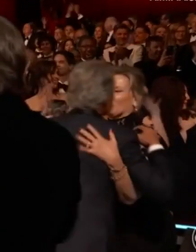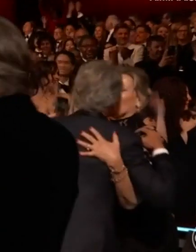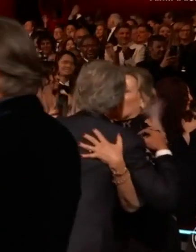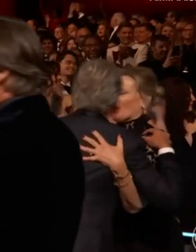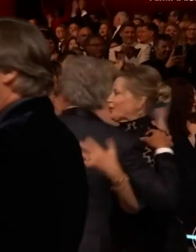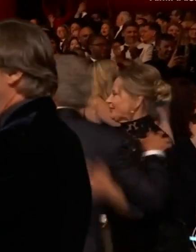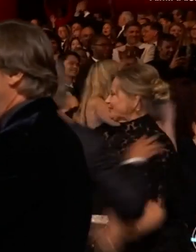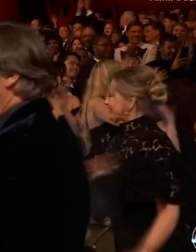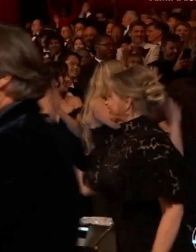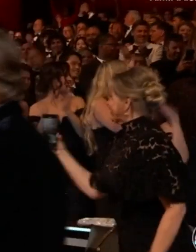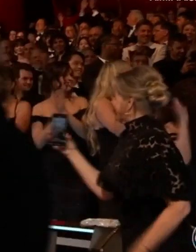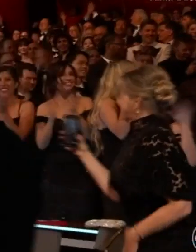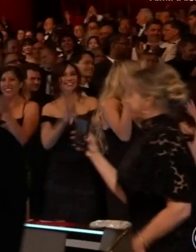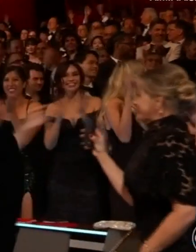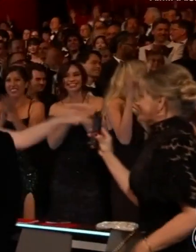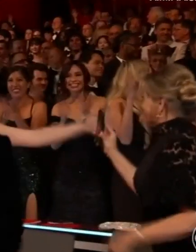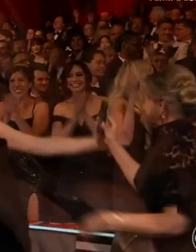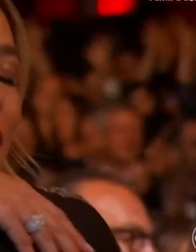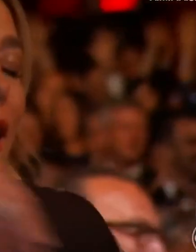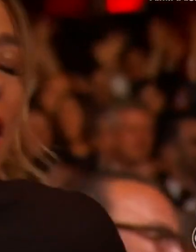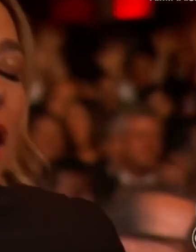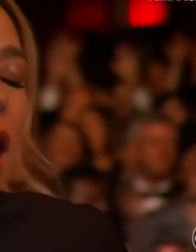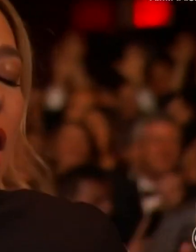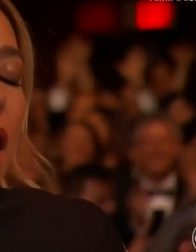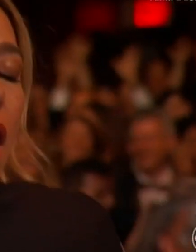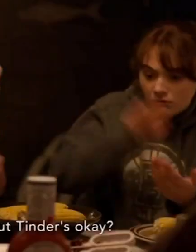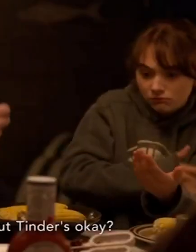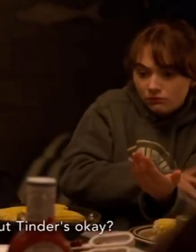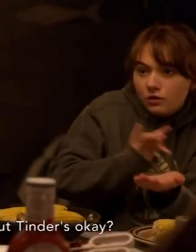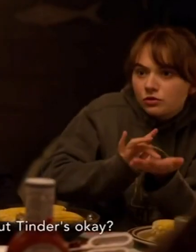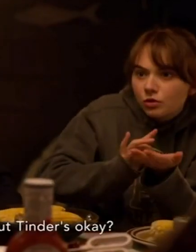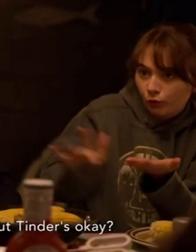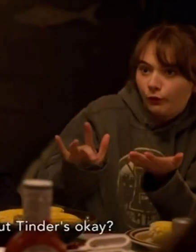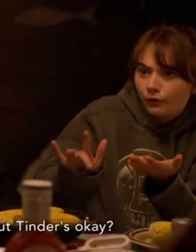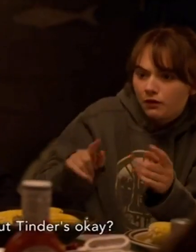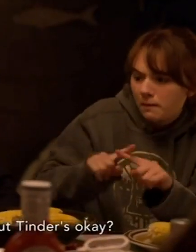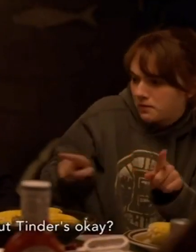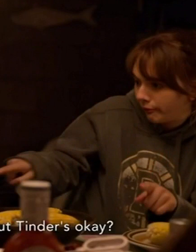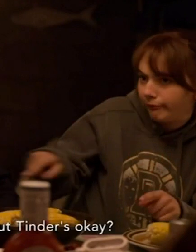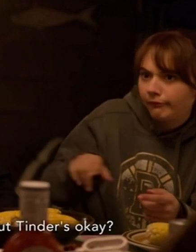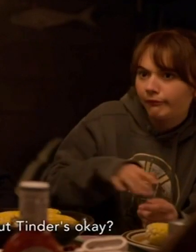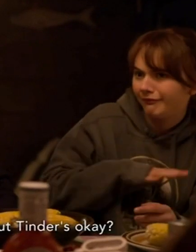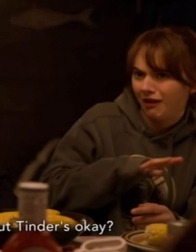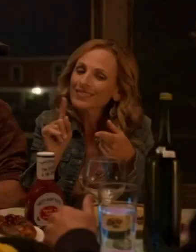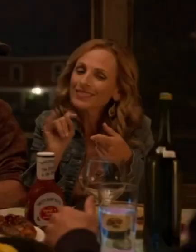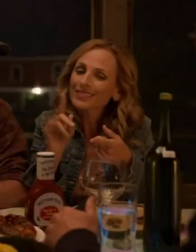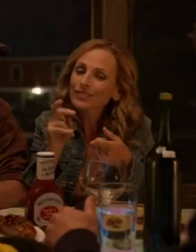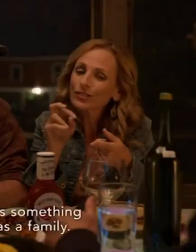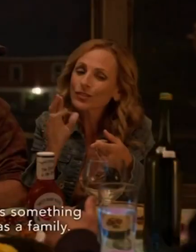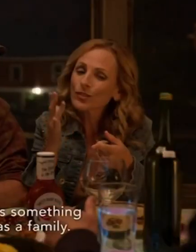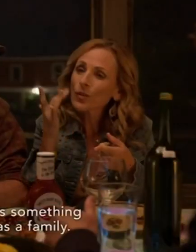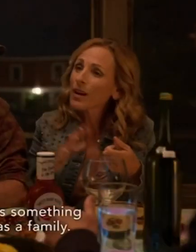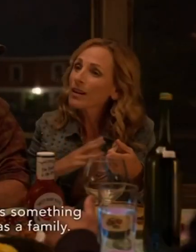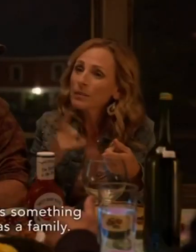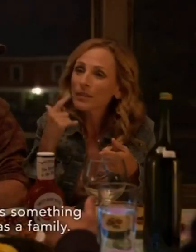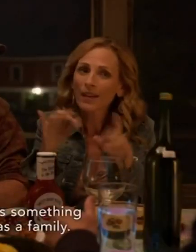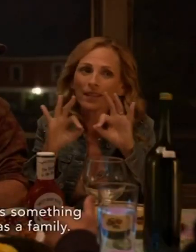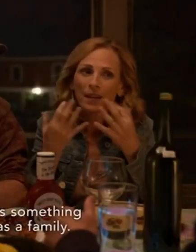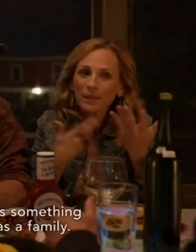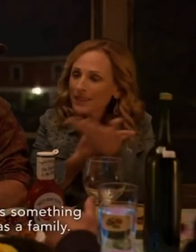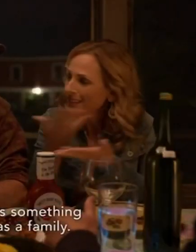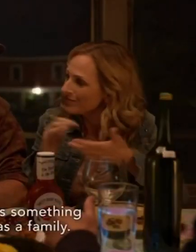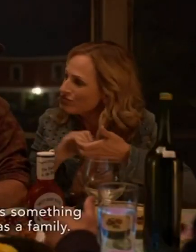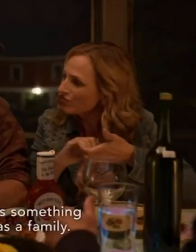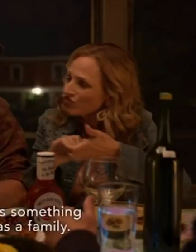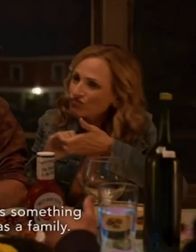Coetzer's Performance, and the big award, Best Picture. It's about a young woman who works to advance her music career as the only member